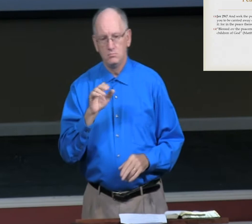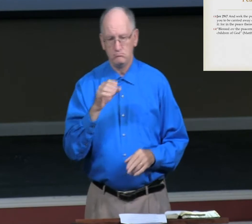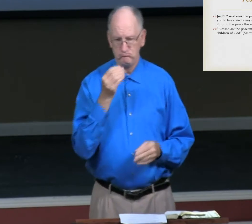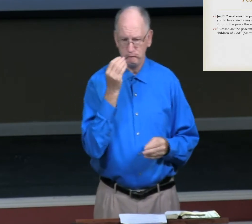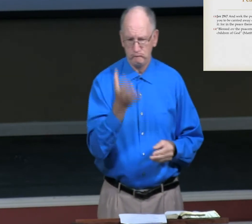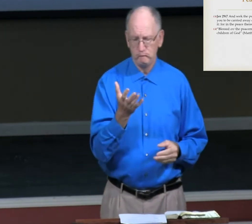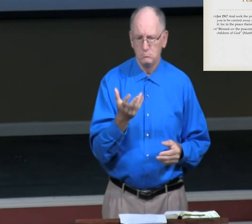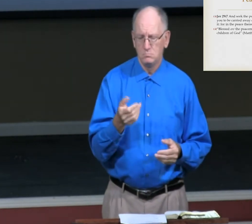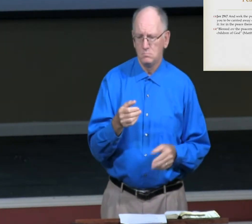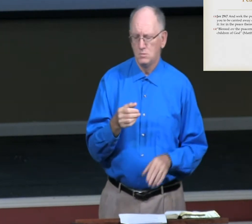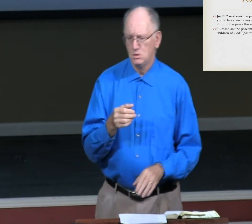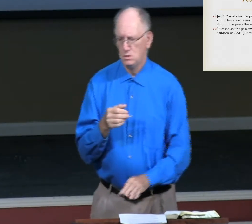So when I read that,